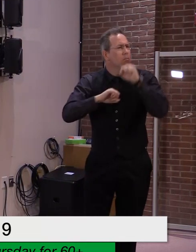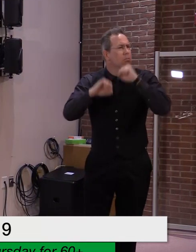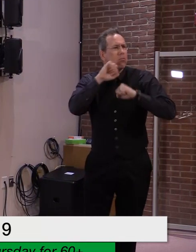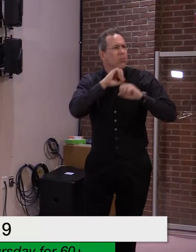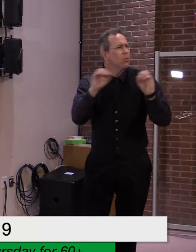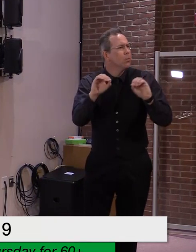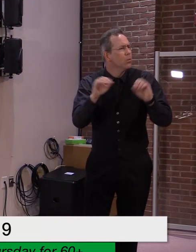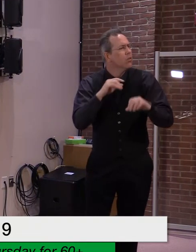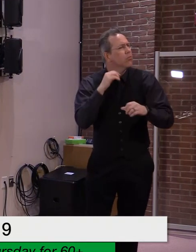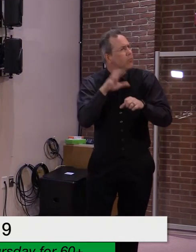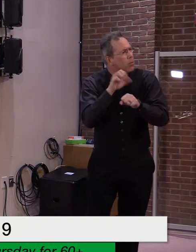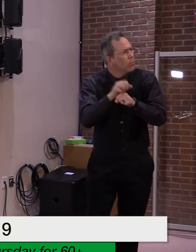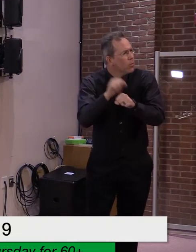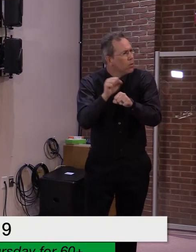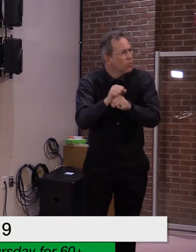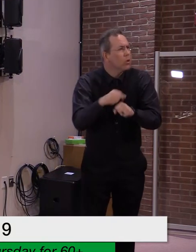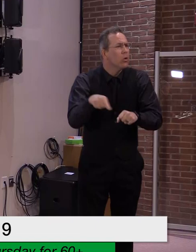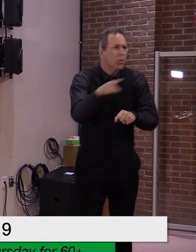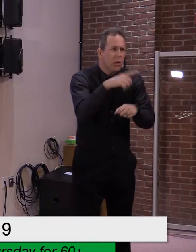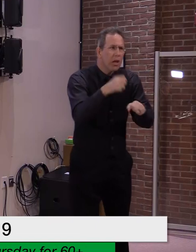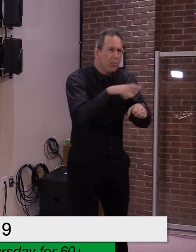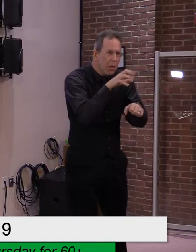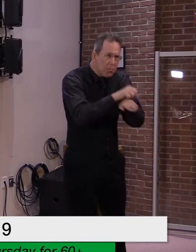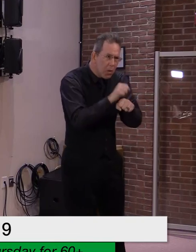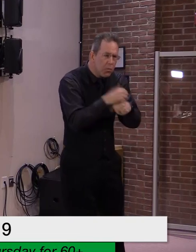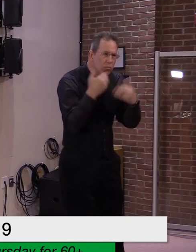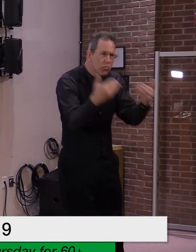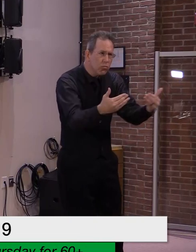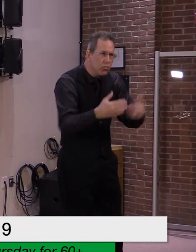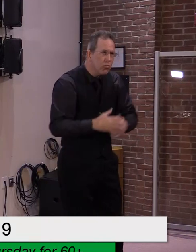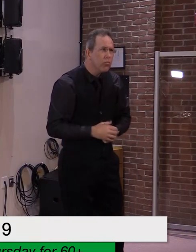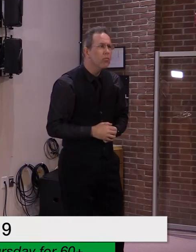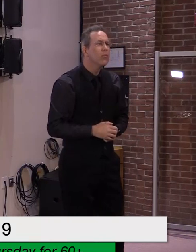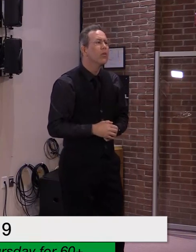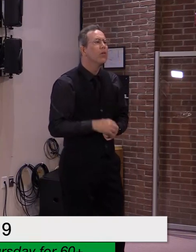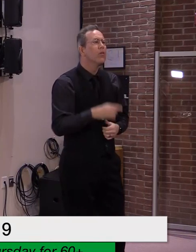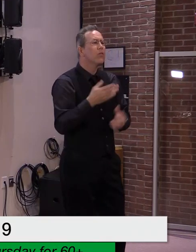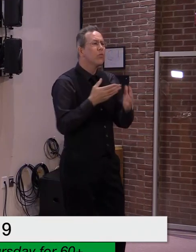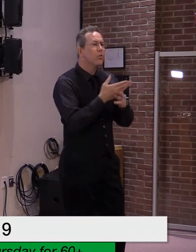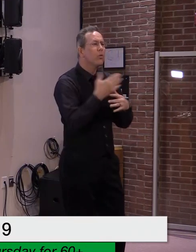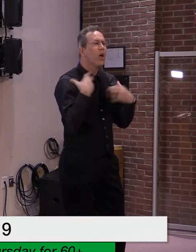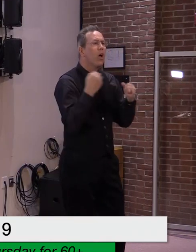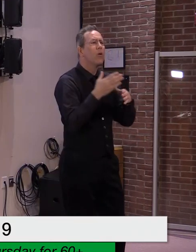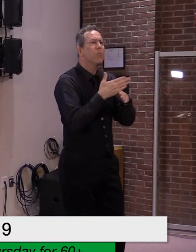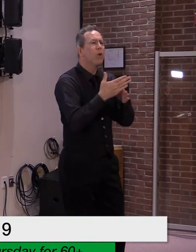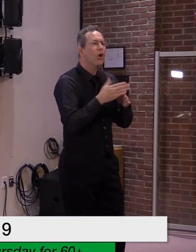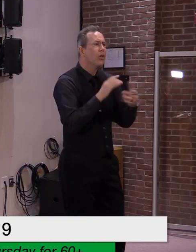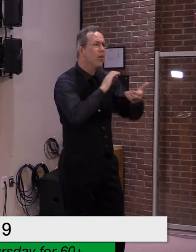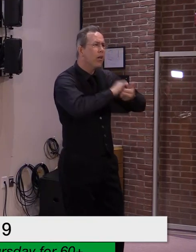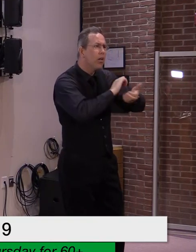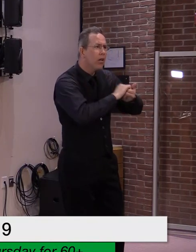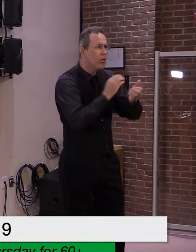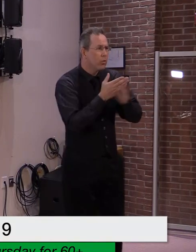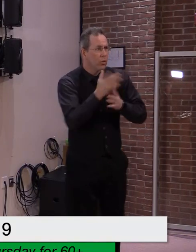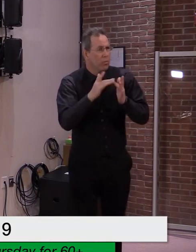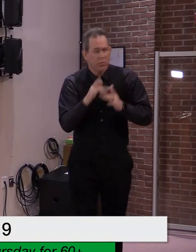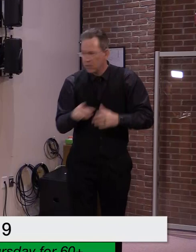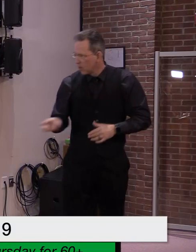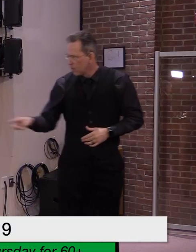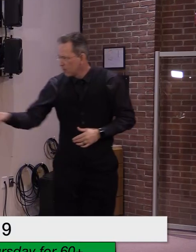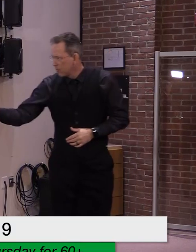appointment at one of our health partner clinics through the state website, which includes